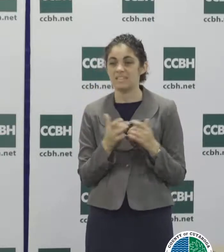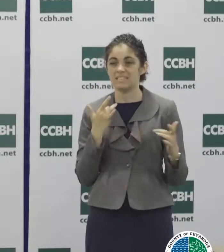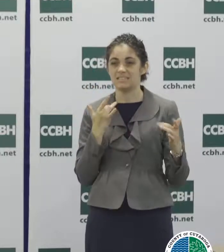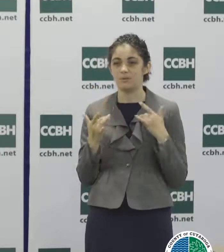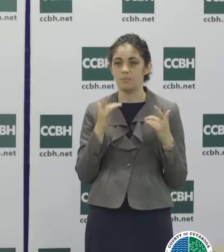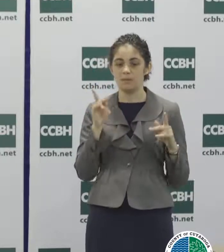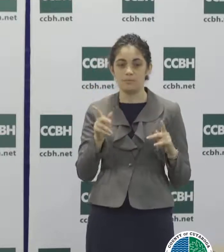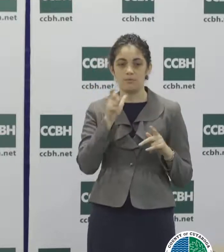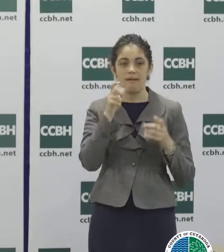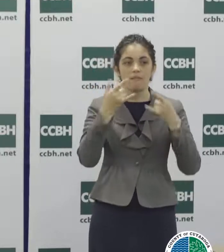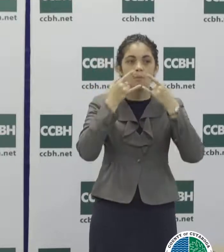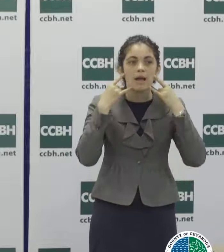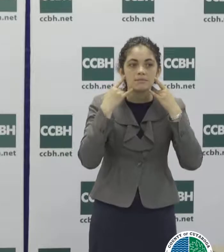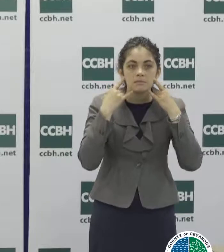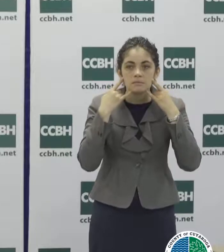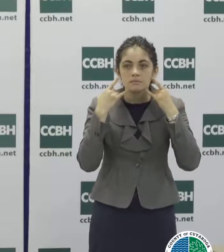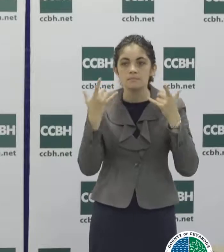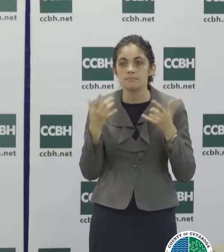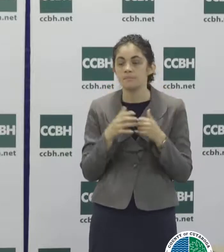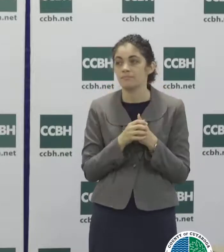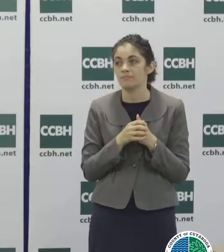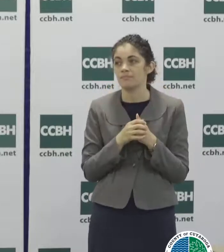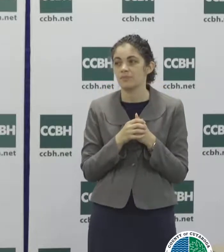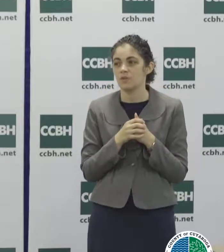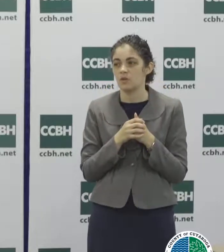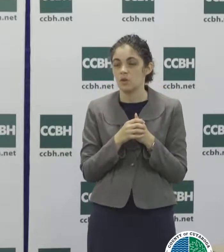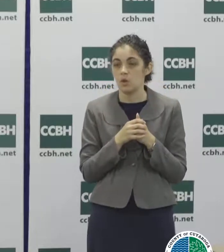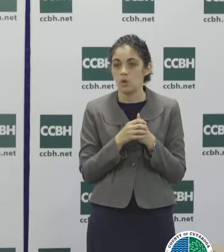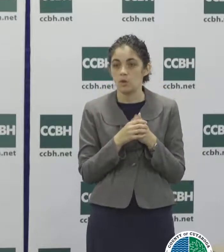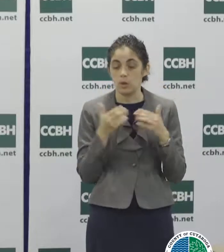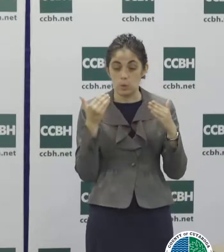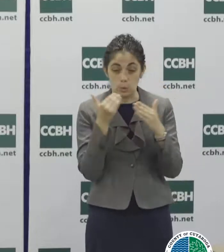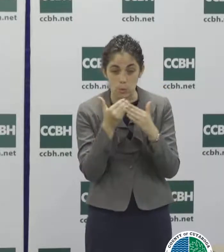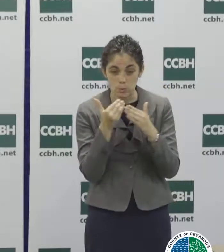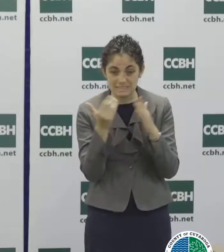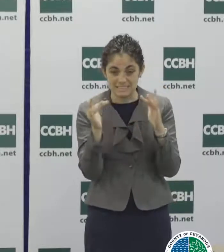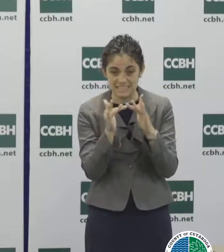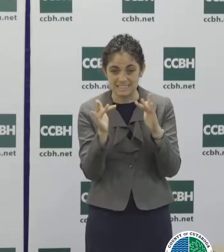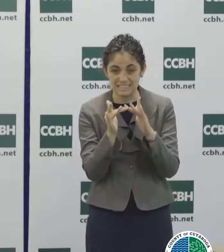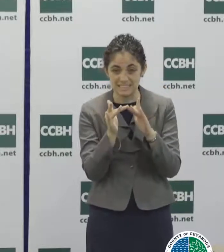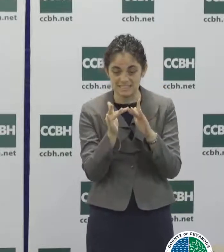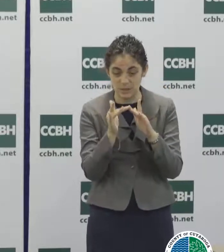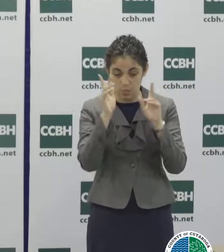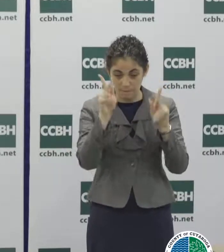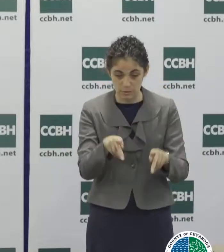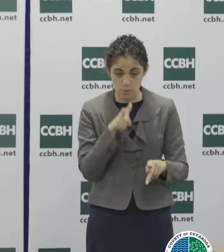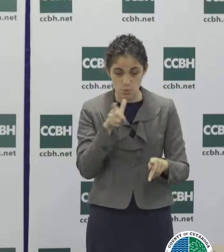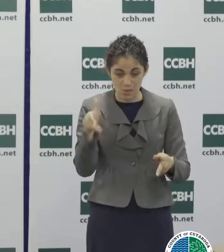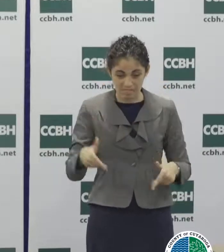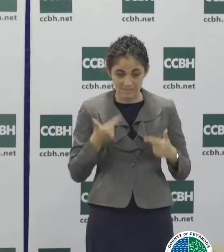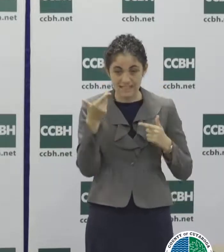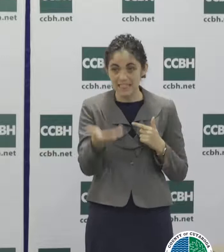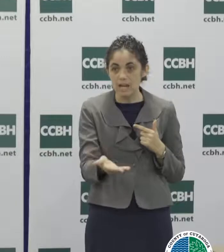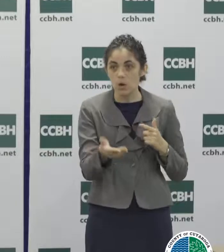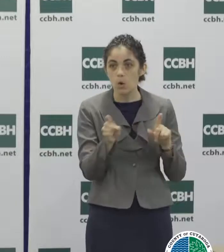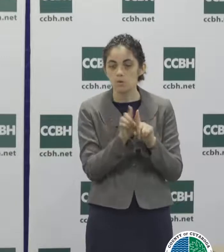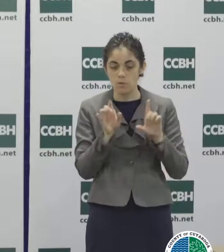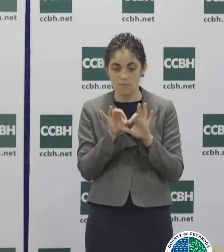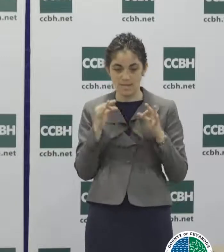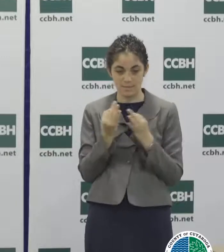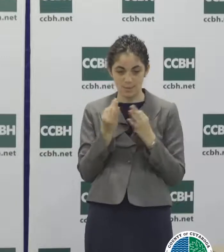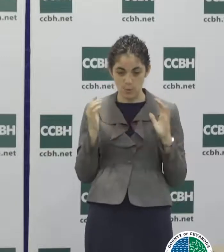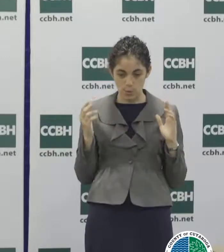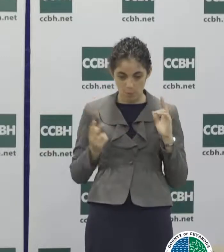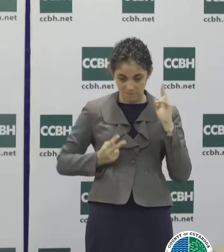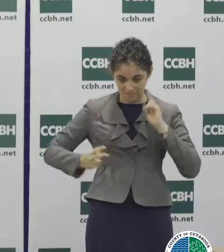be people aren't wearing masks, that there is close contact between the residents in those facilities and family